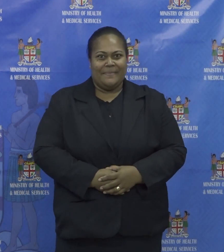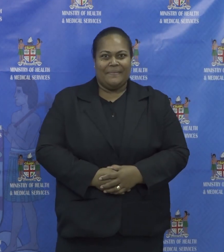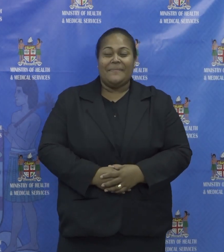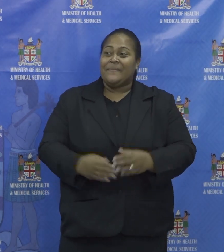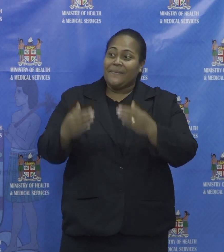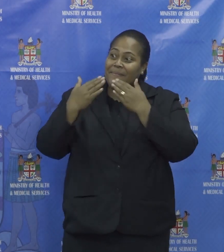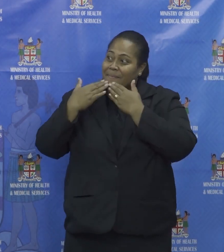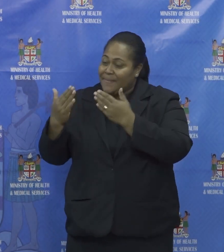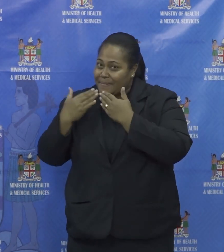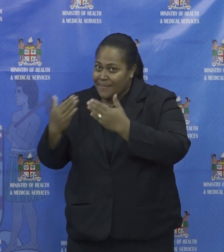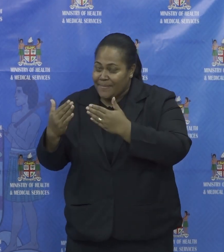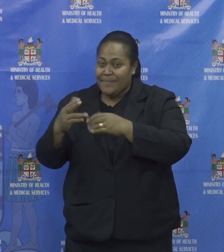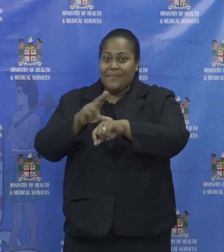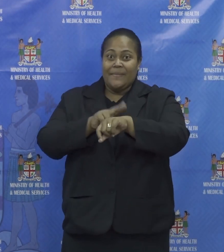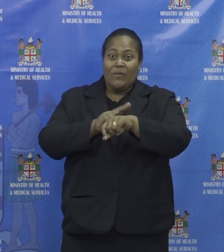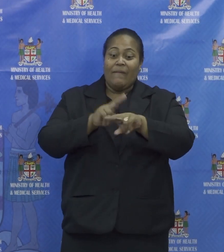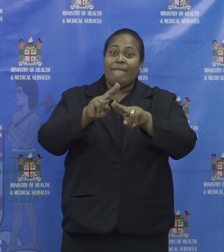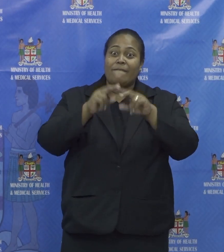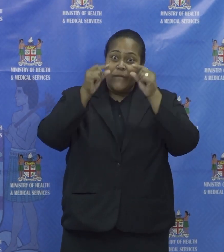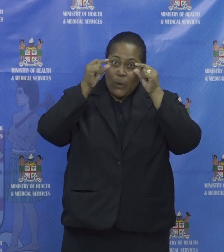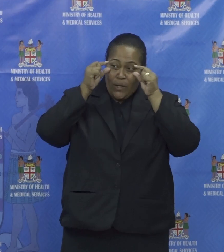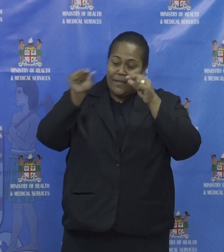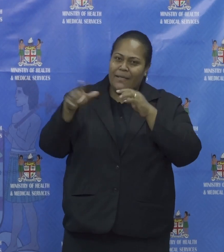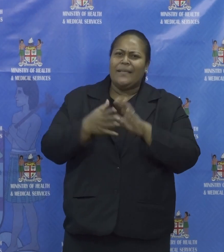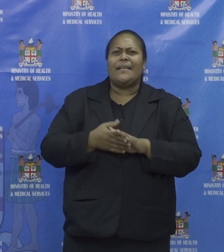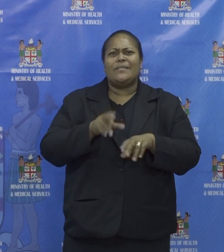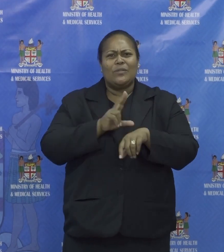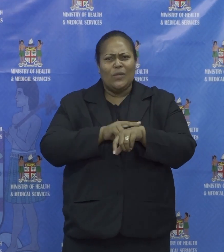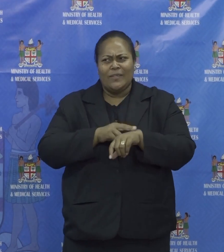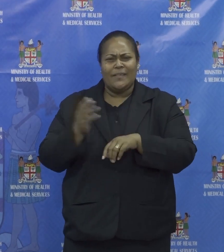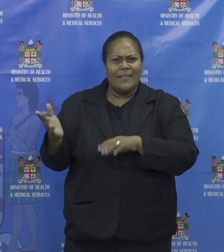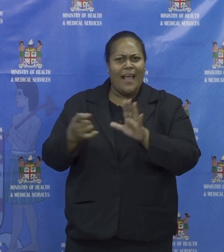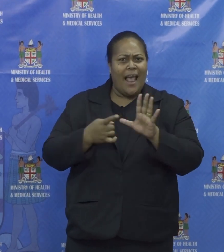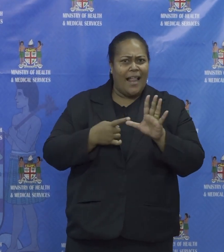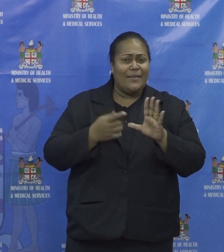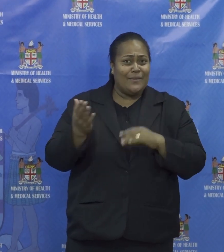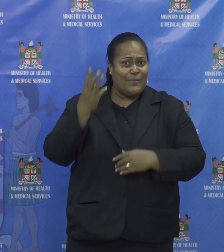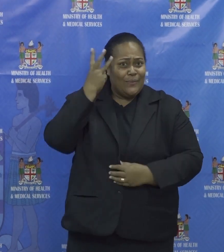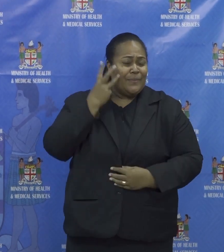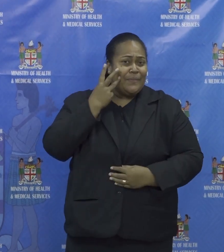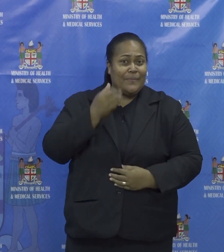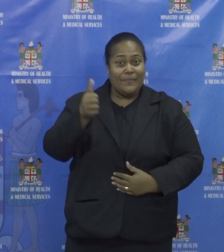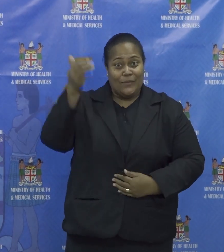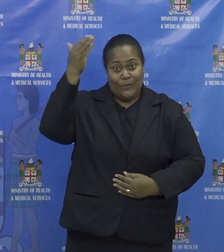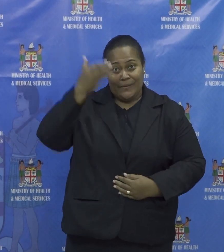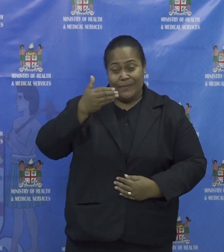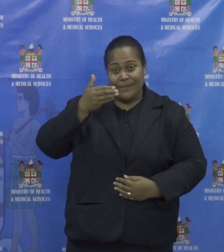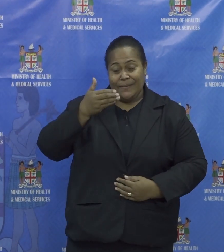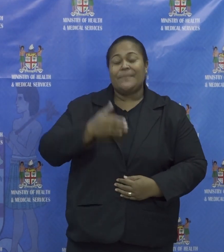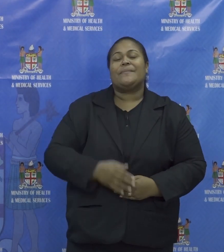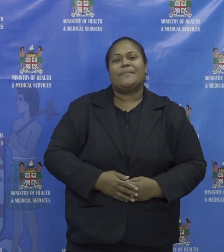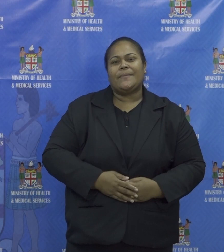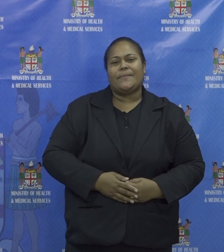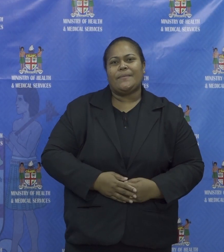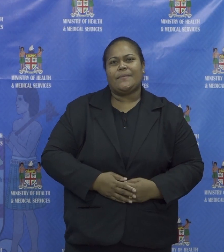Thank you, PS and Dr. Alicia, and good evening. So reiterating